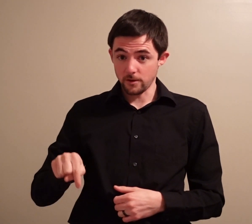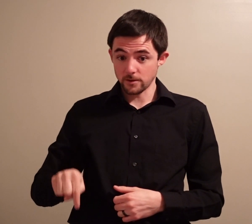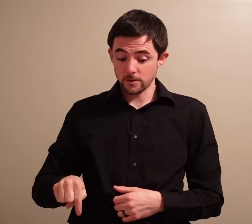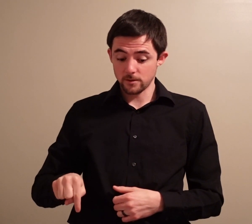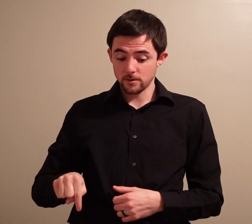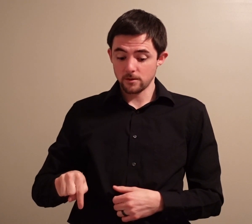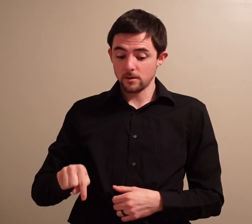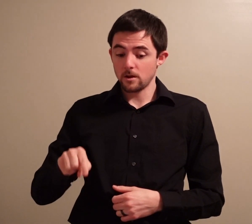foot